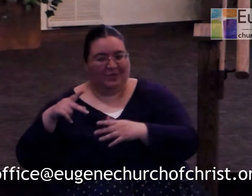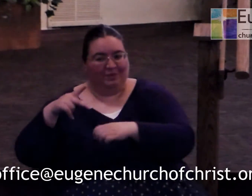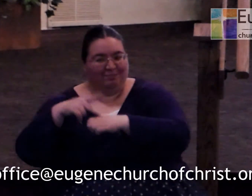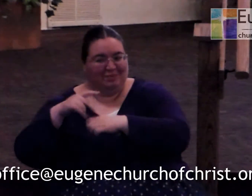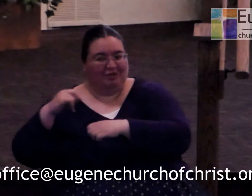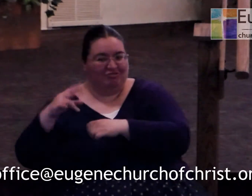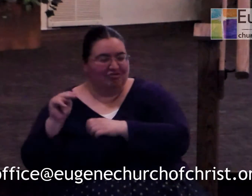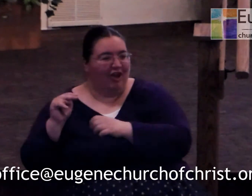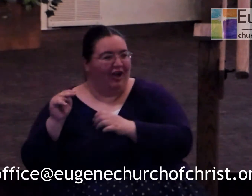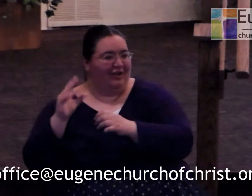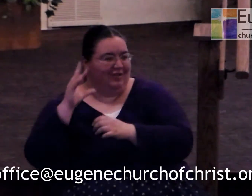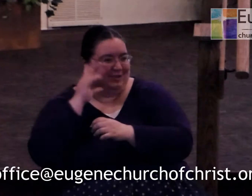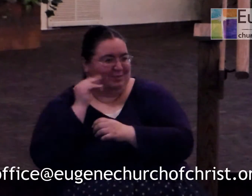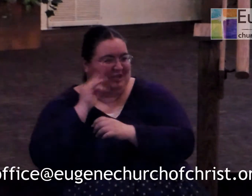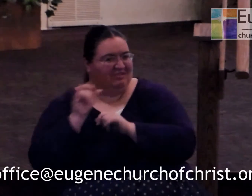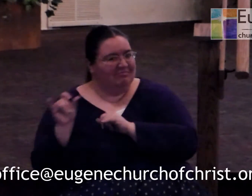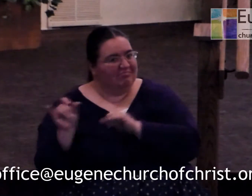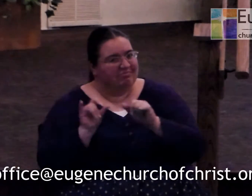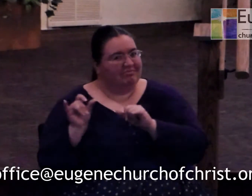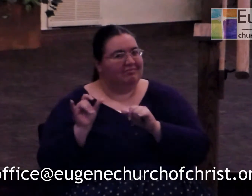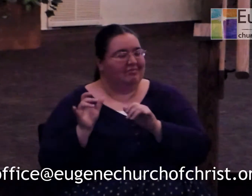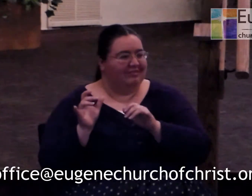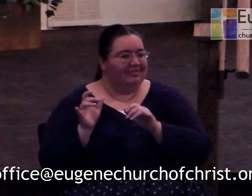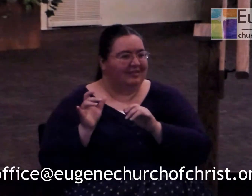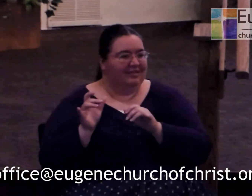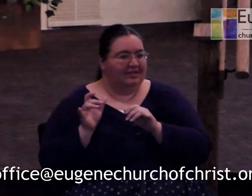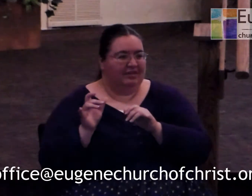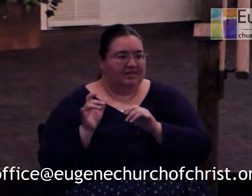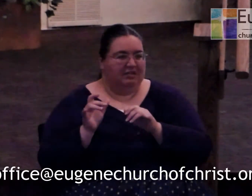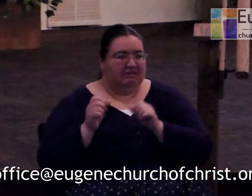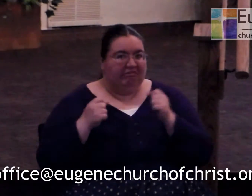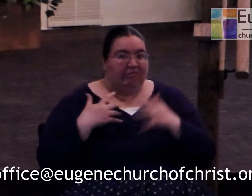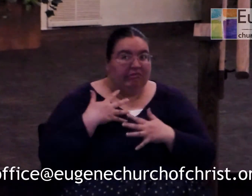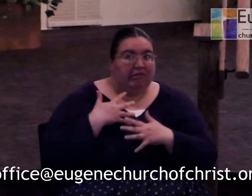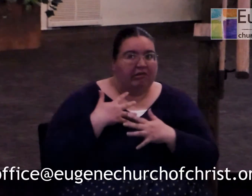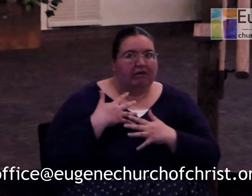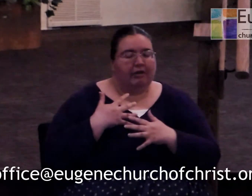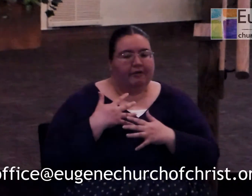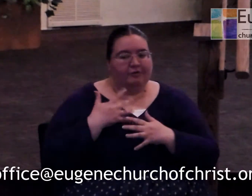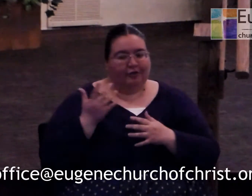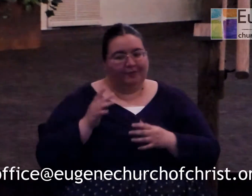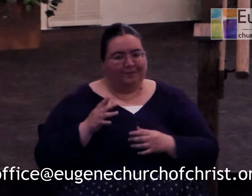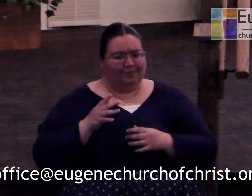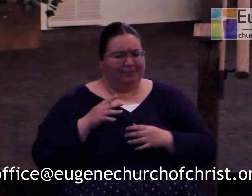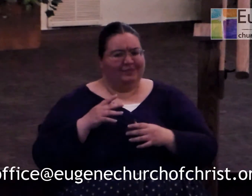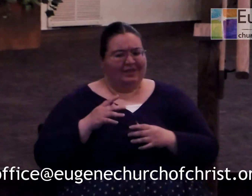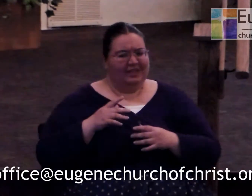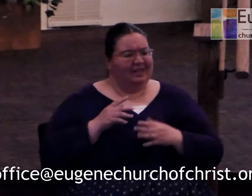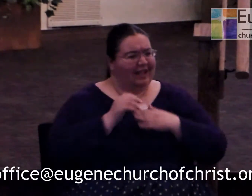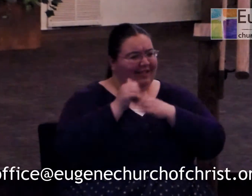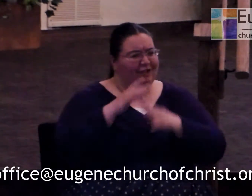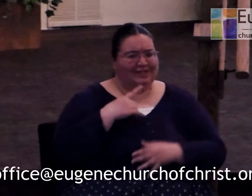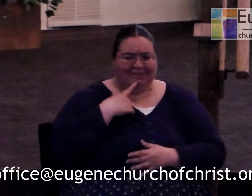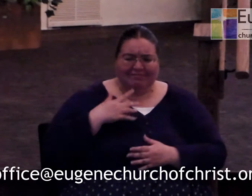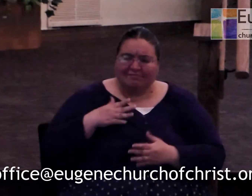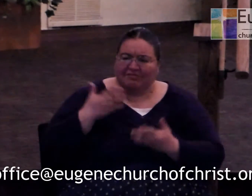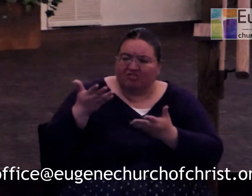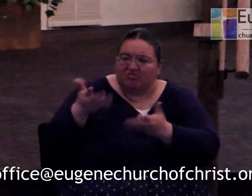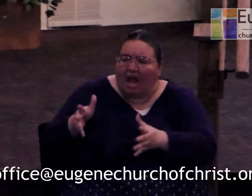just stop talking about it. And their response in verse 19 of Acts 4 is, Peter and John replied, judge for yourselves whether it is right in God's